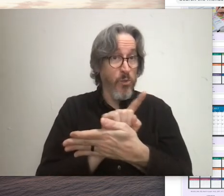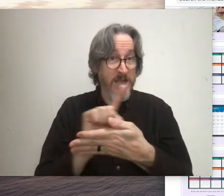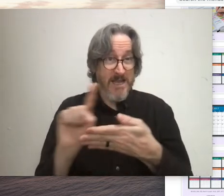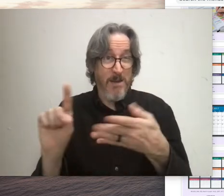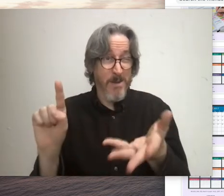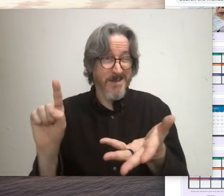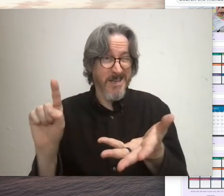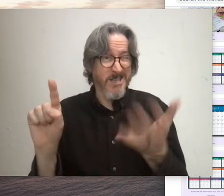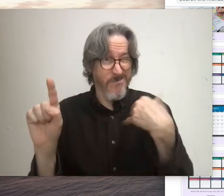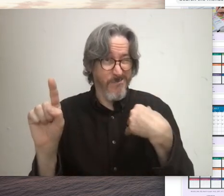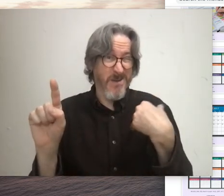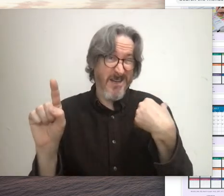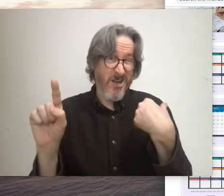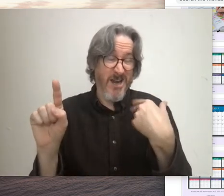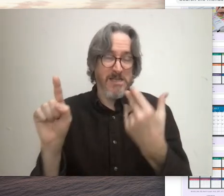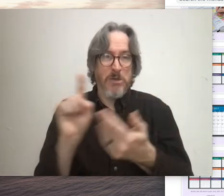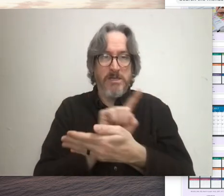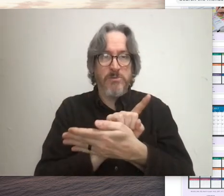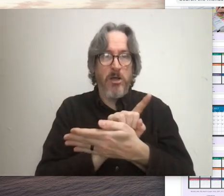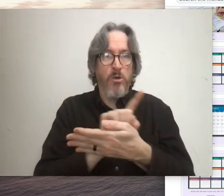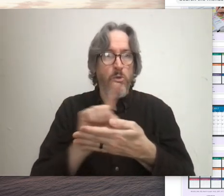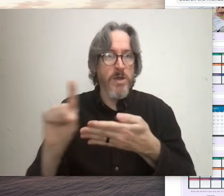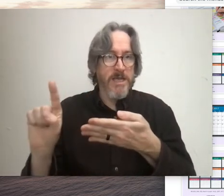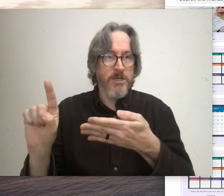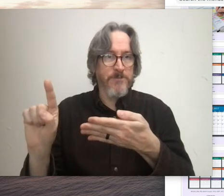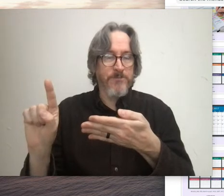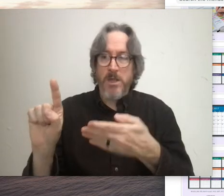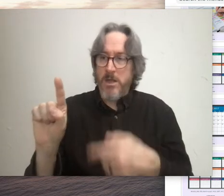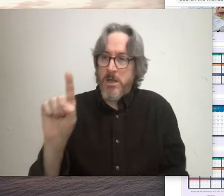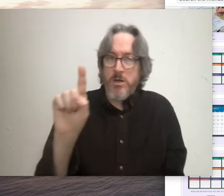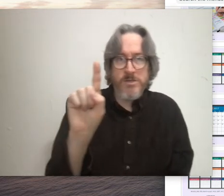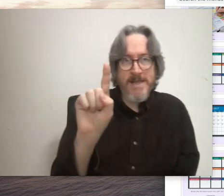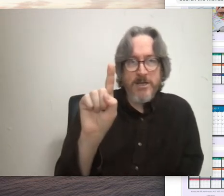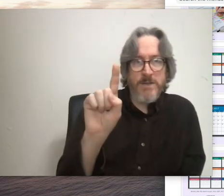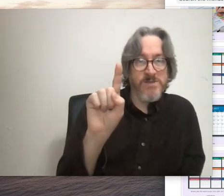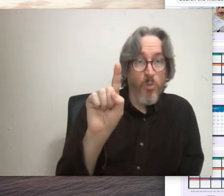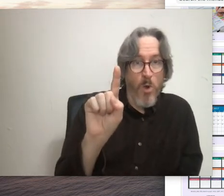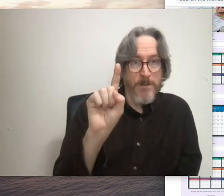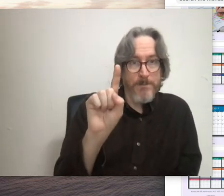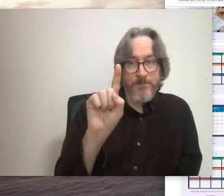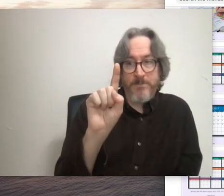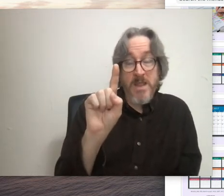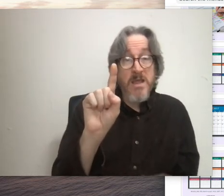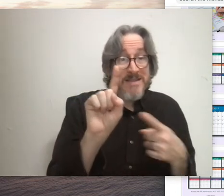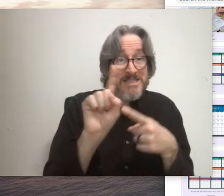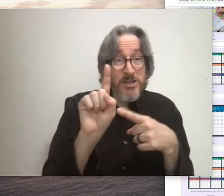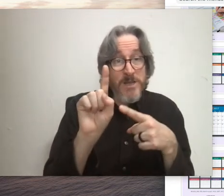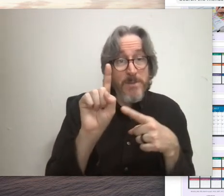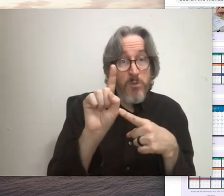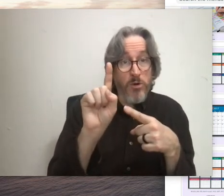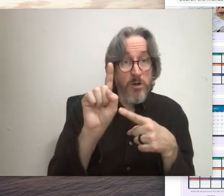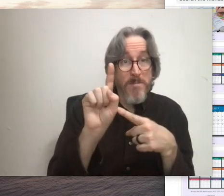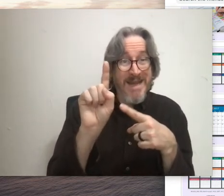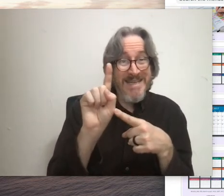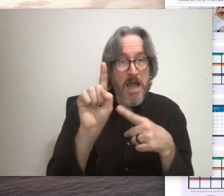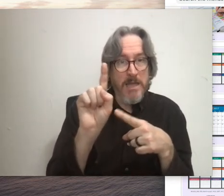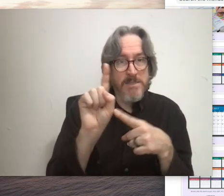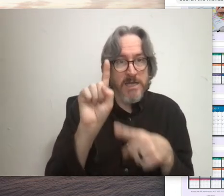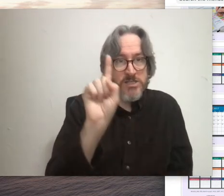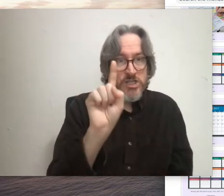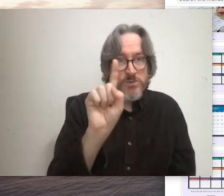with week, and I'm about to teach it, but I taught it in ASL 1 as well, week. Notice the hand shape is a 1. That's going to become important.